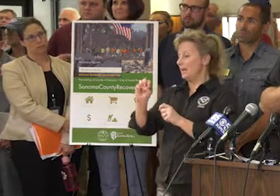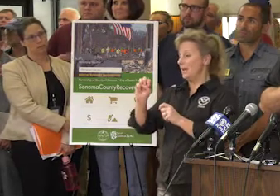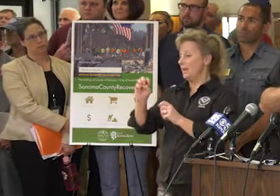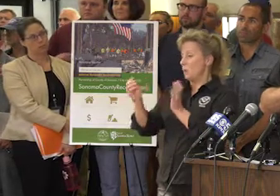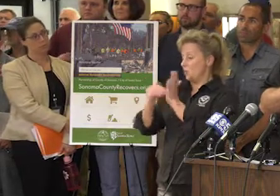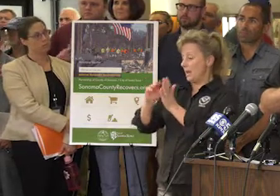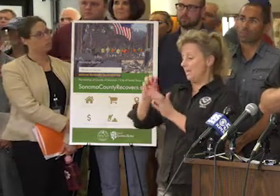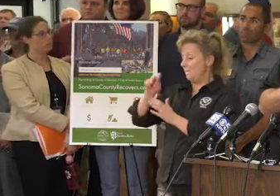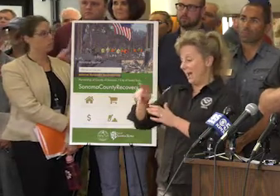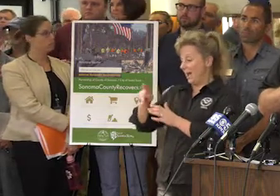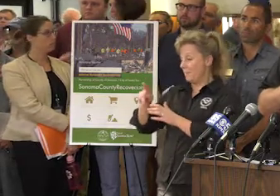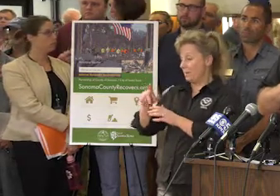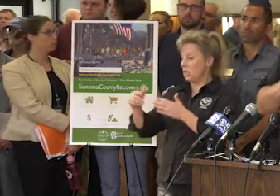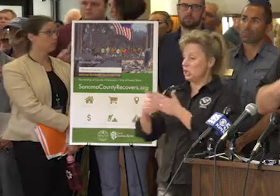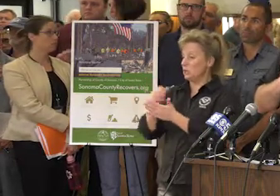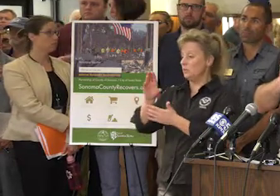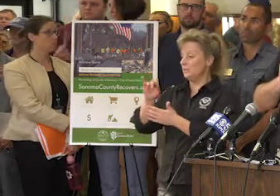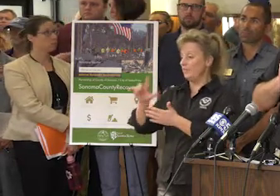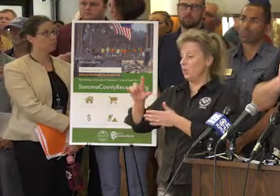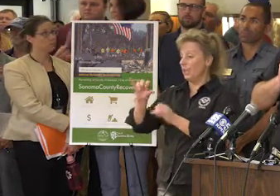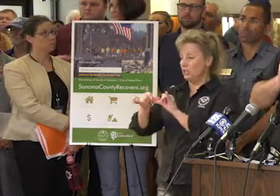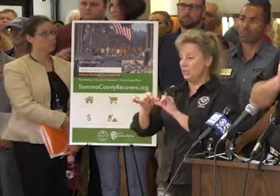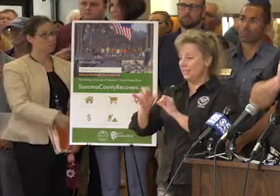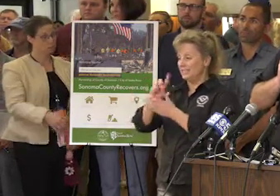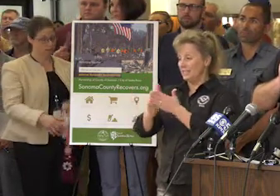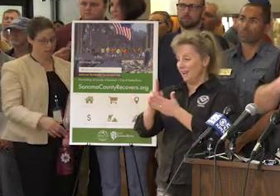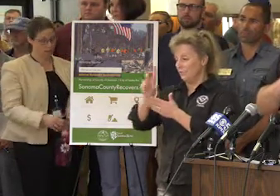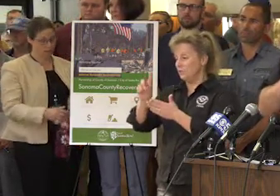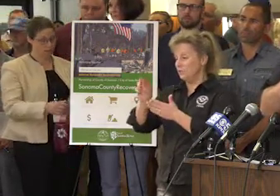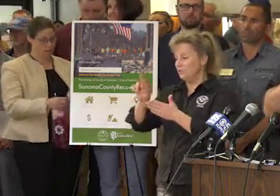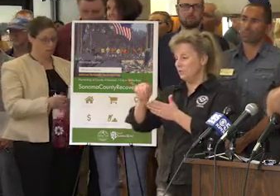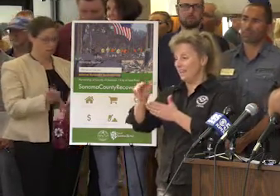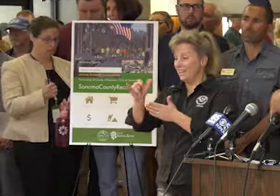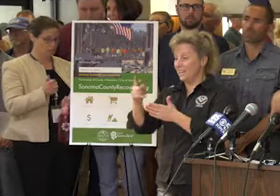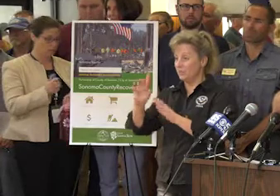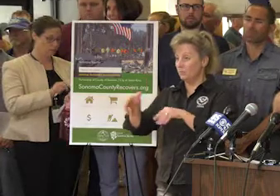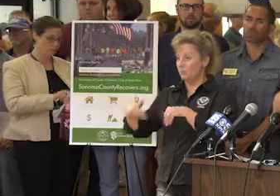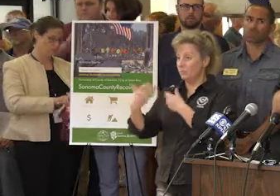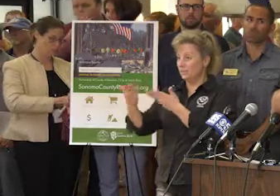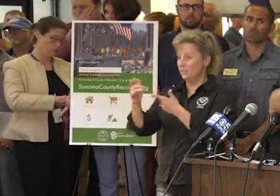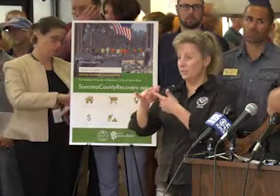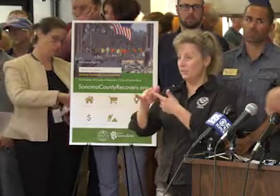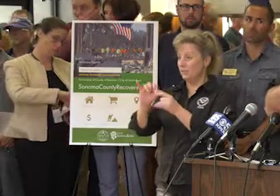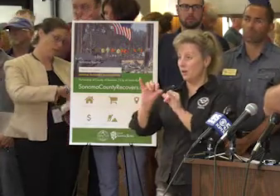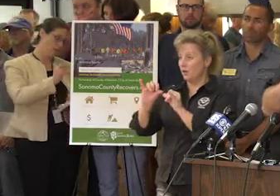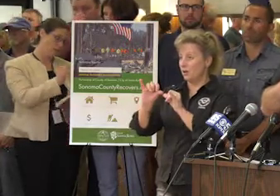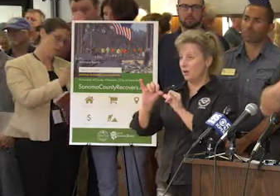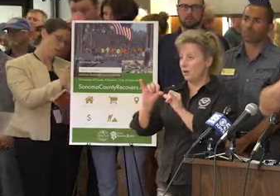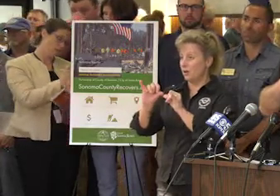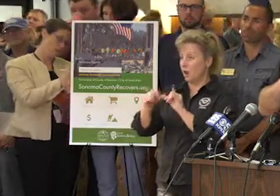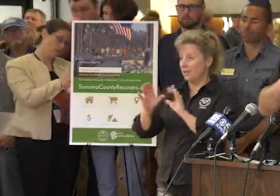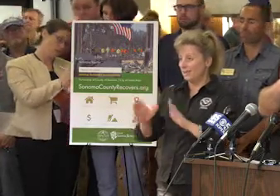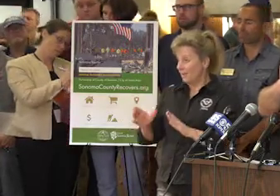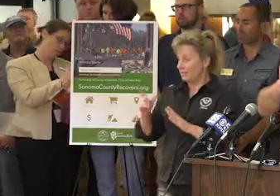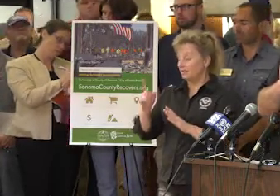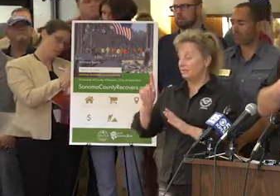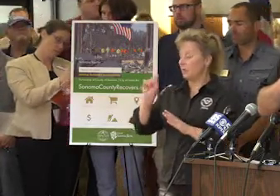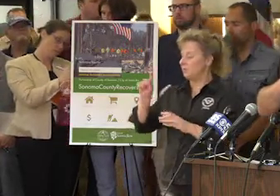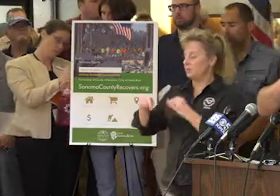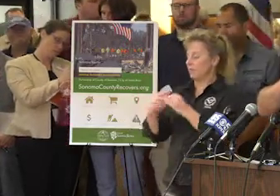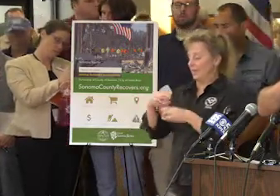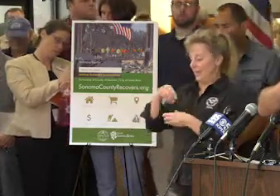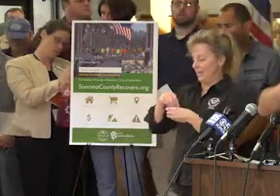out with a new civil for the drainage and presenting that to the architects? So the question is about